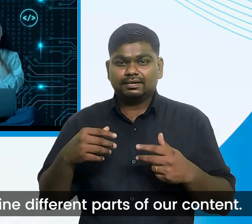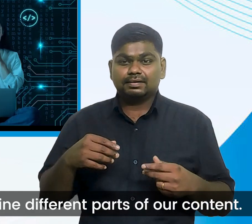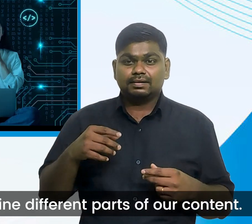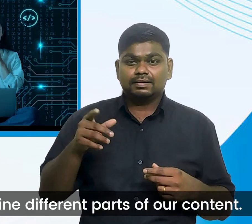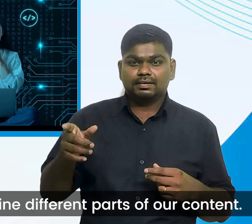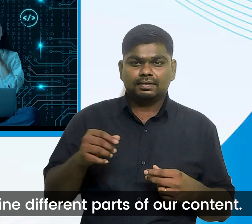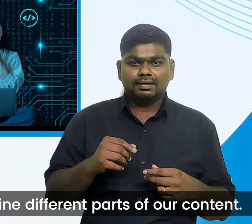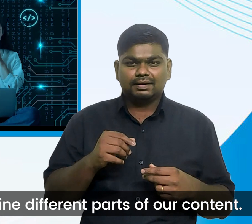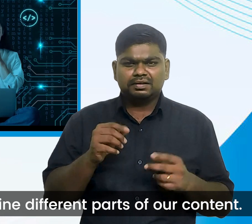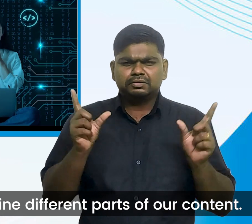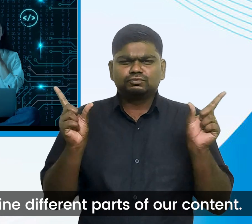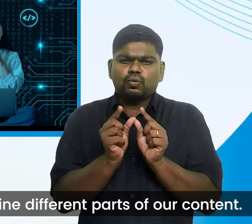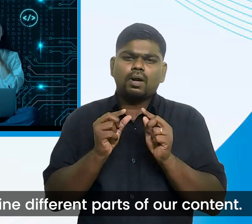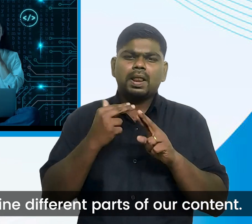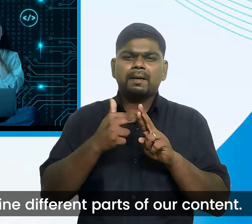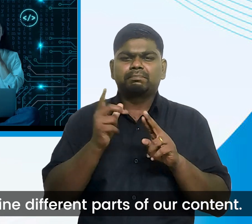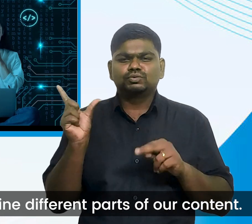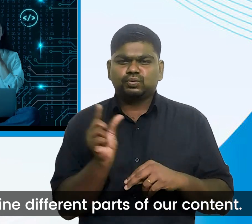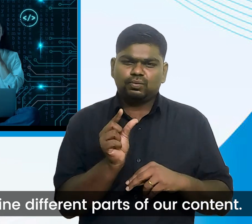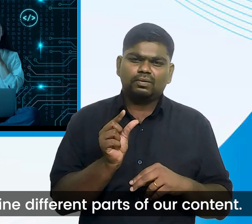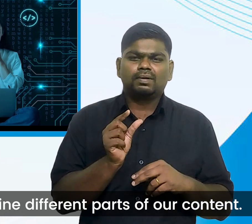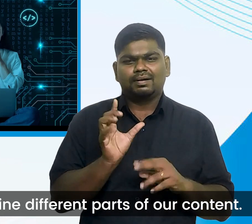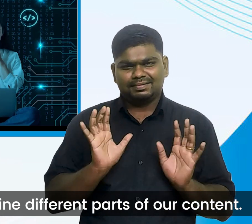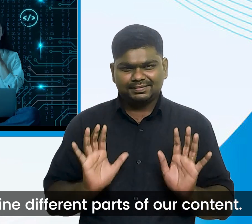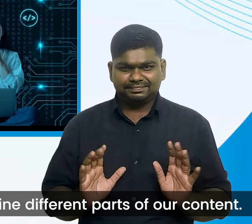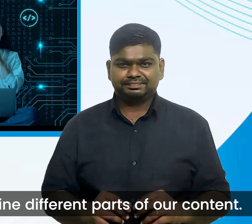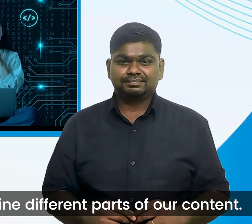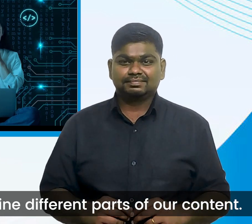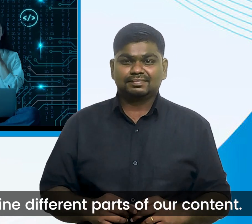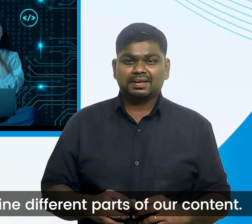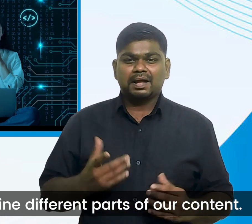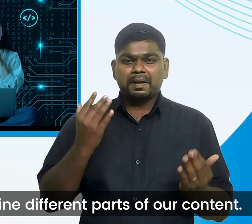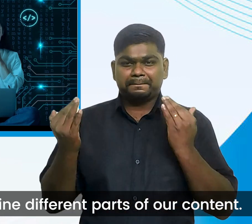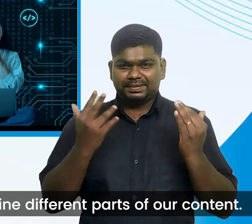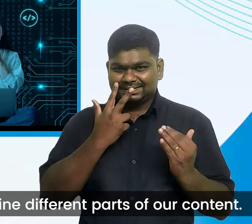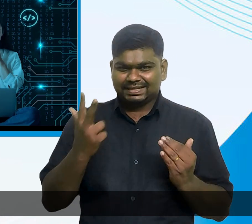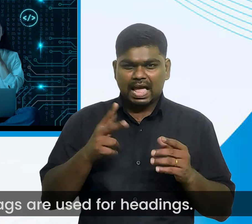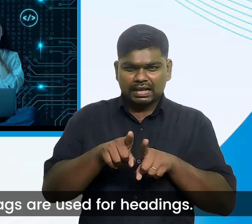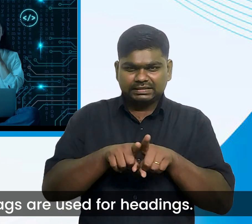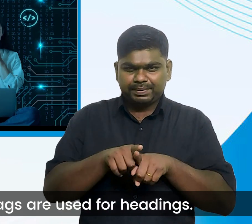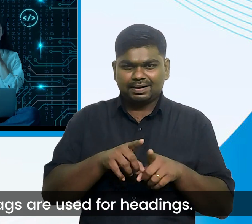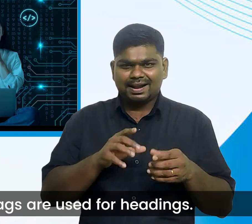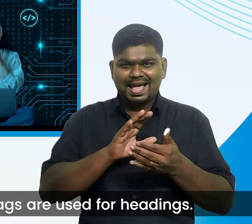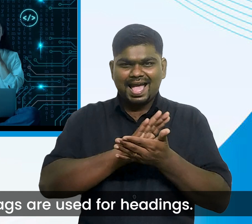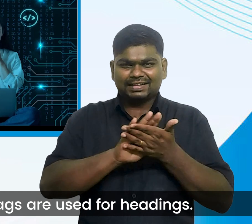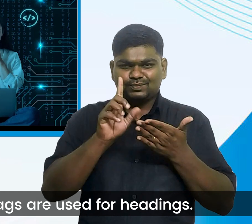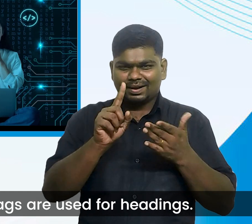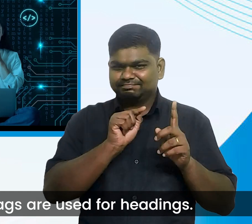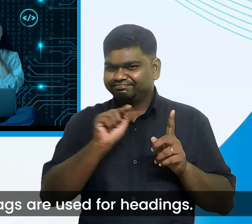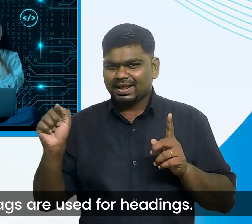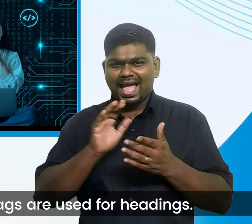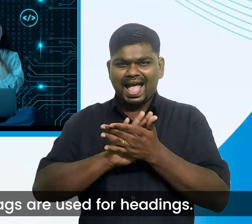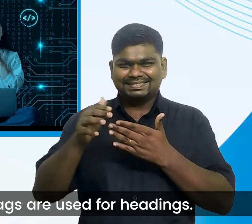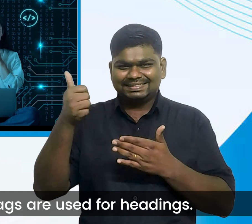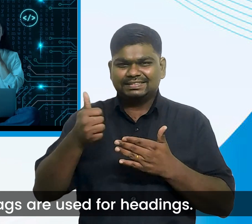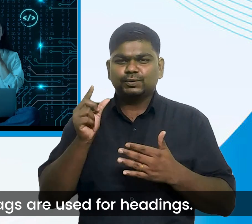HTML uses what we call tags to define different parts of our content. For example, H1